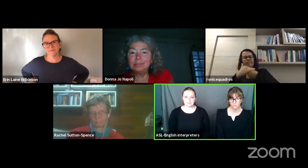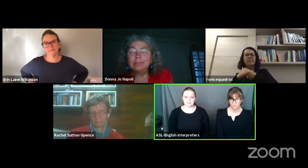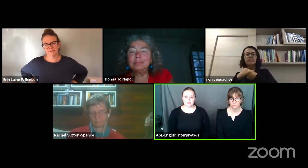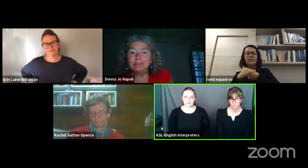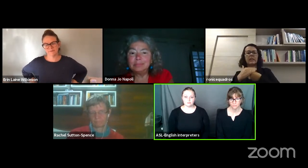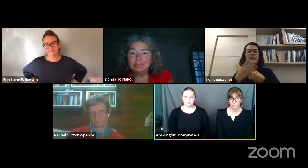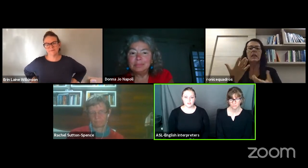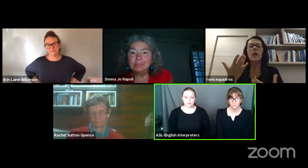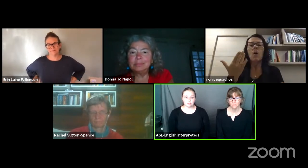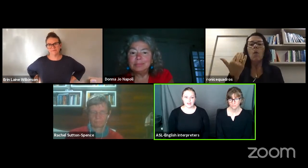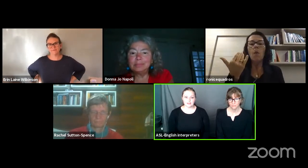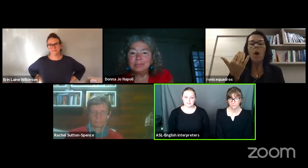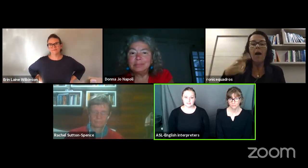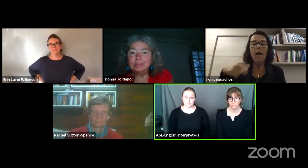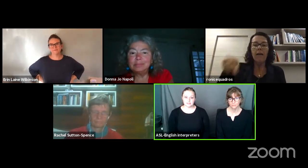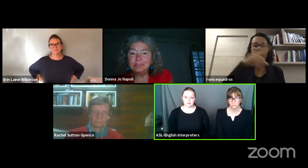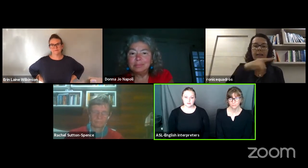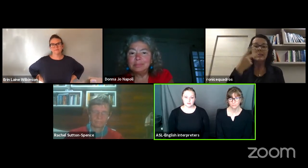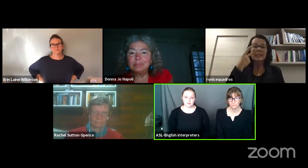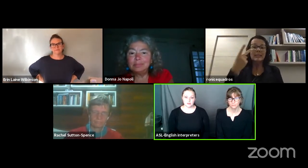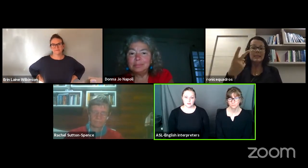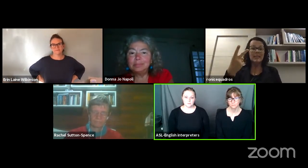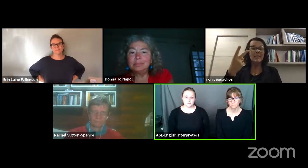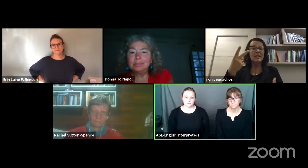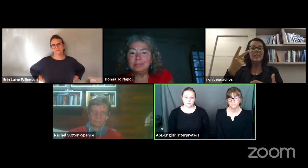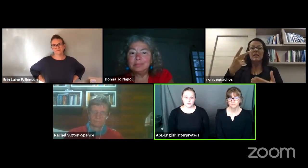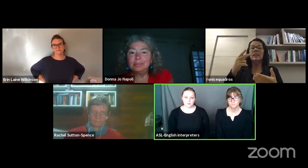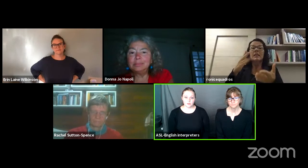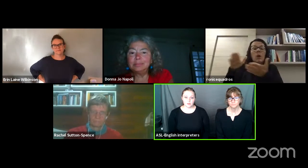that and feel that.